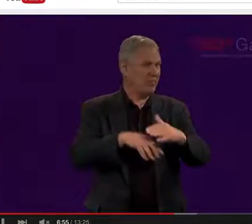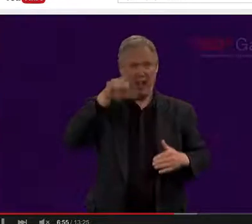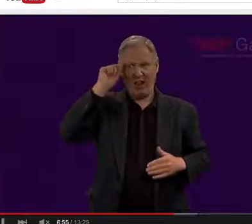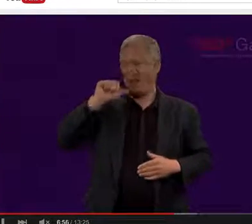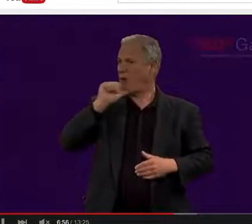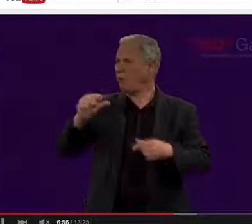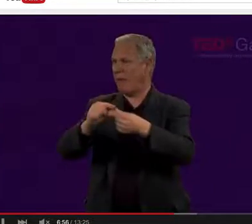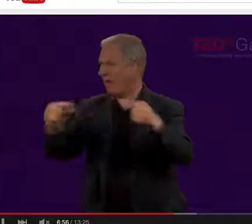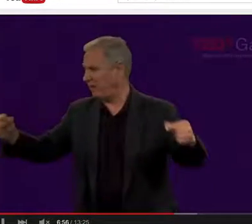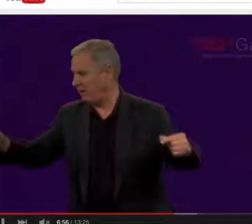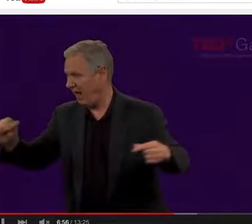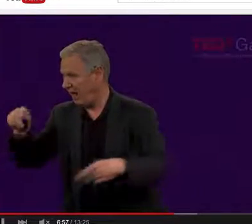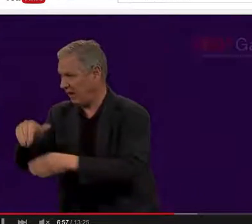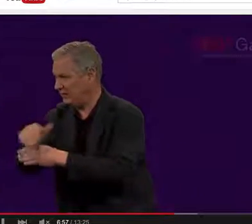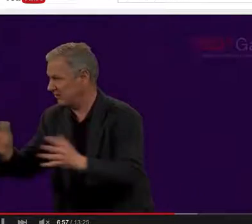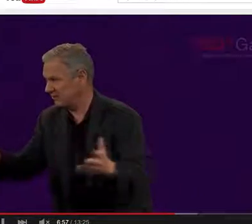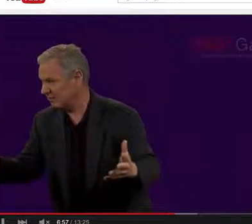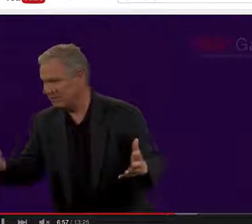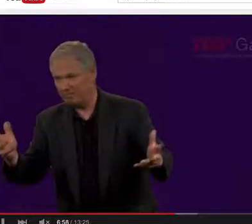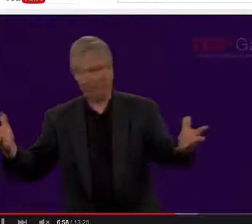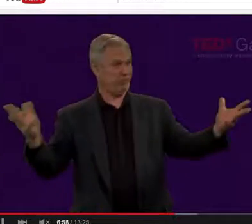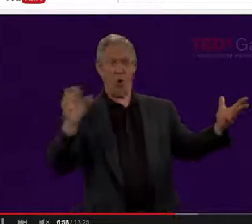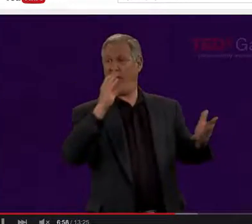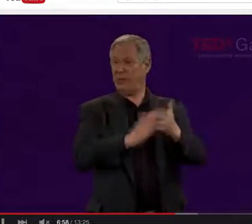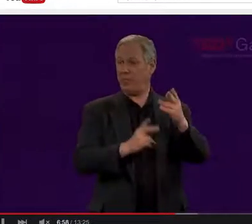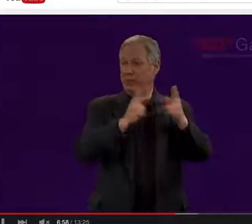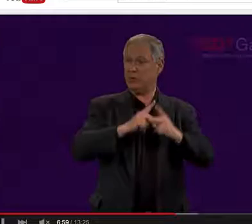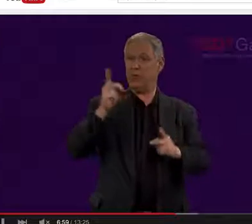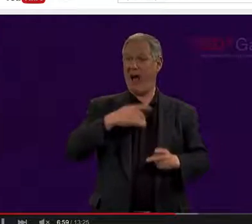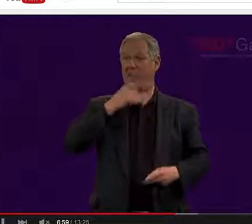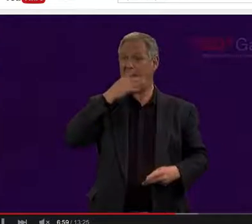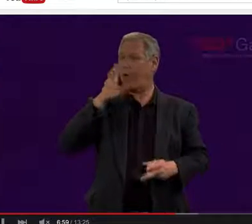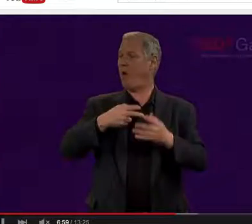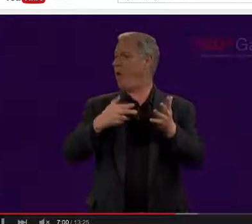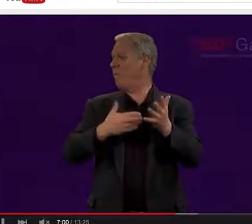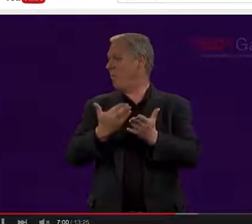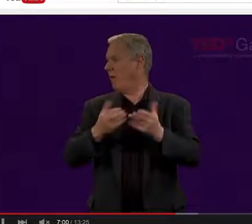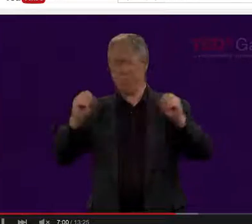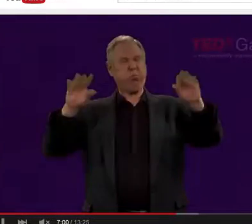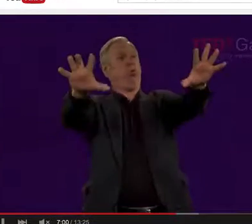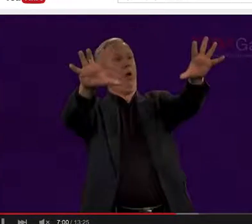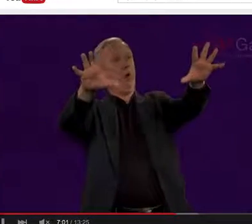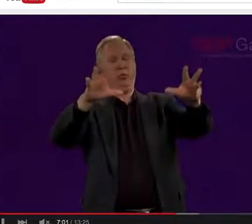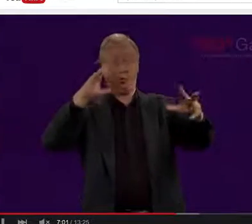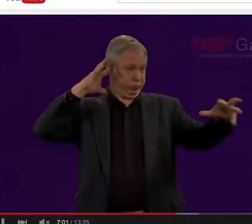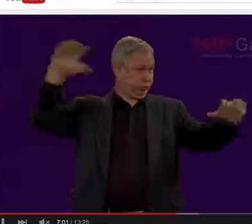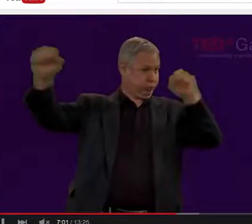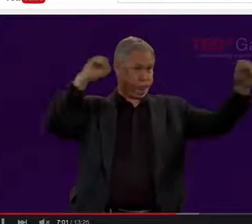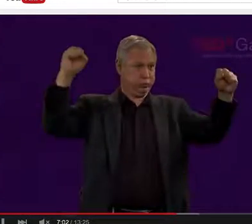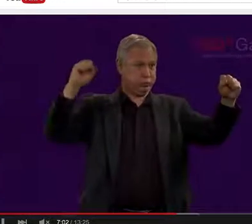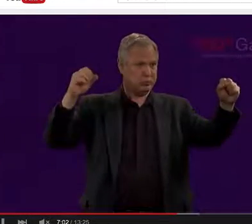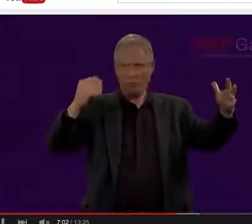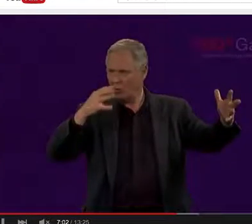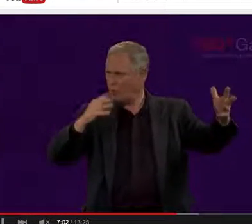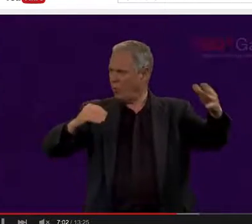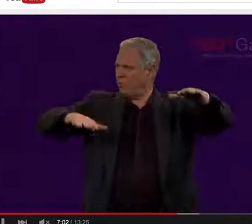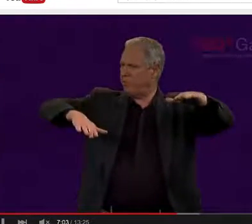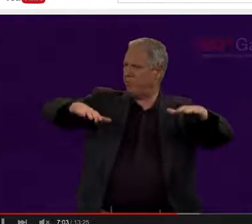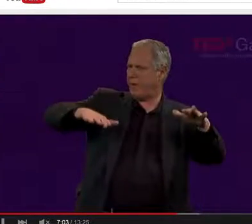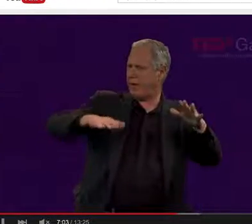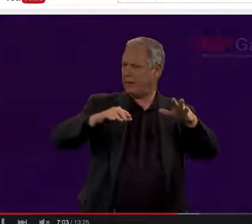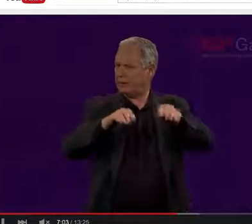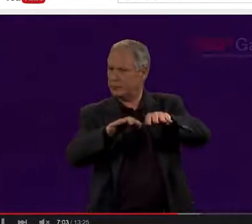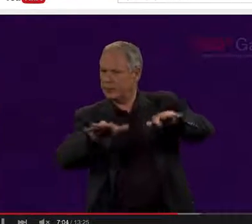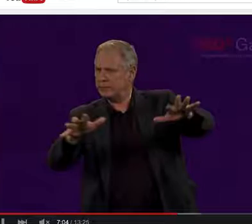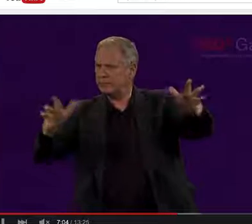Europe. And Gallaudet didn't have that, so we thought, let's go ahead and do